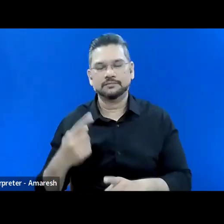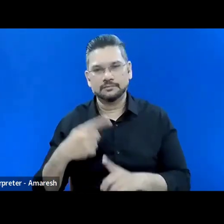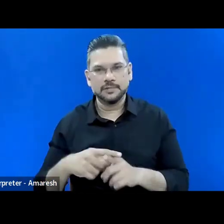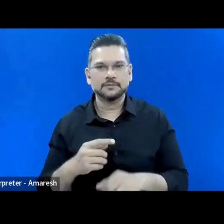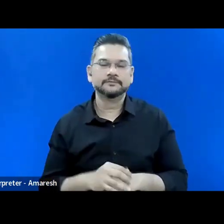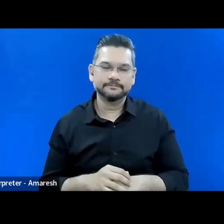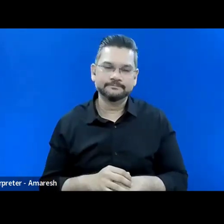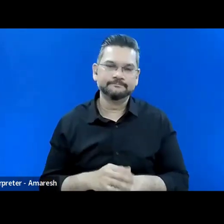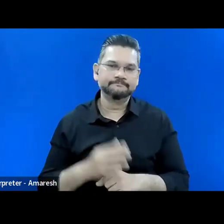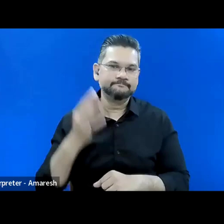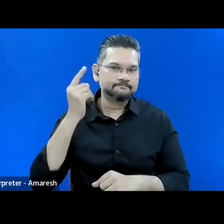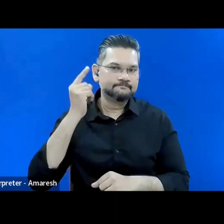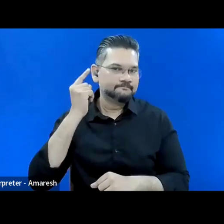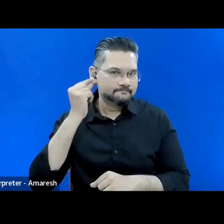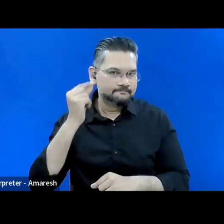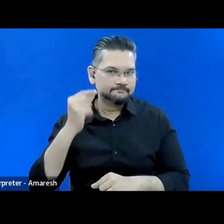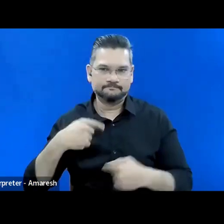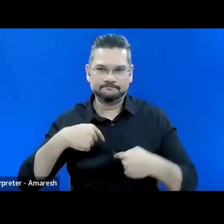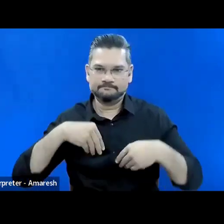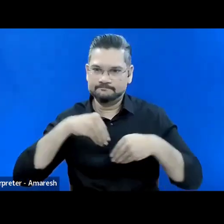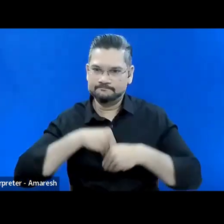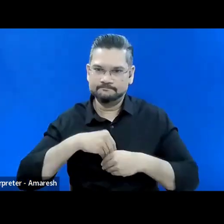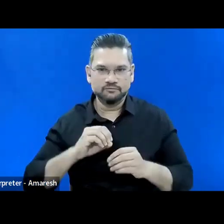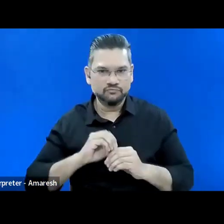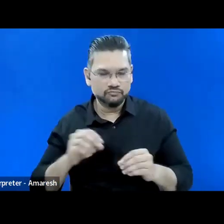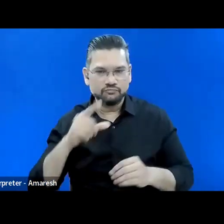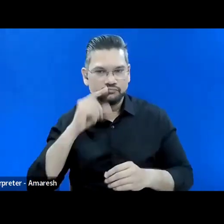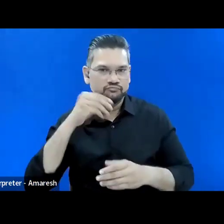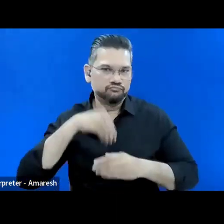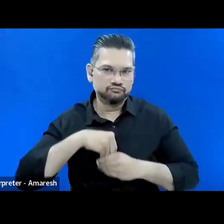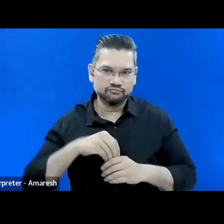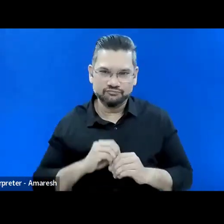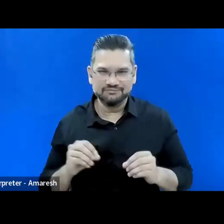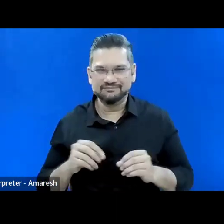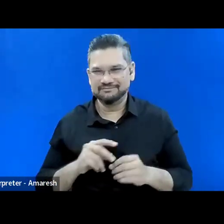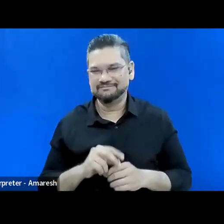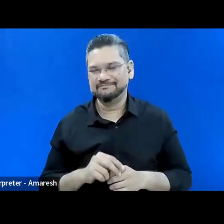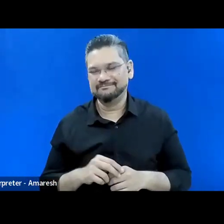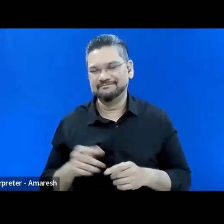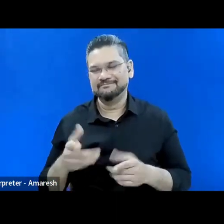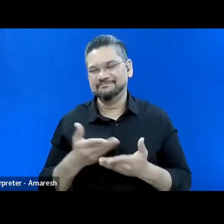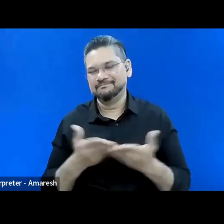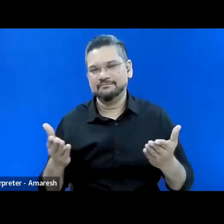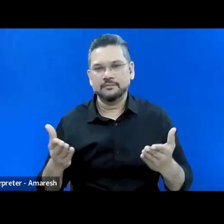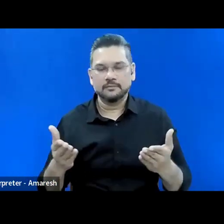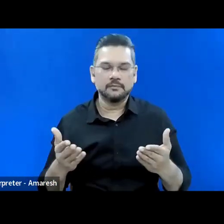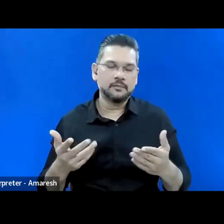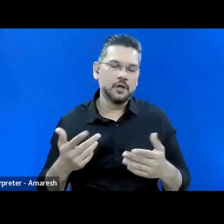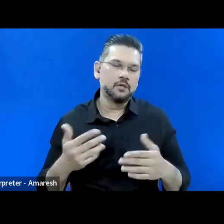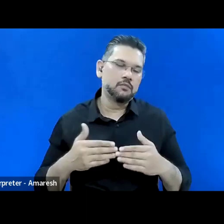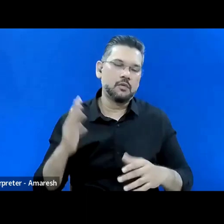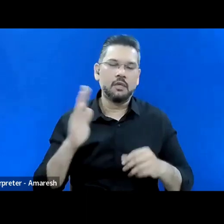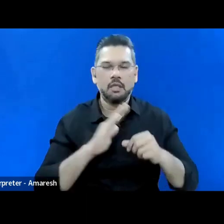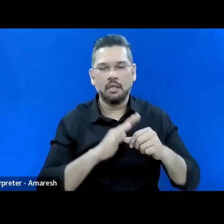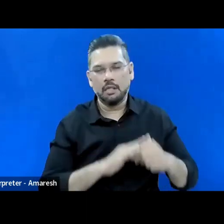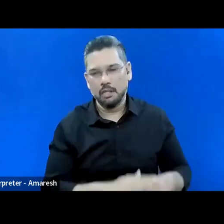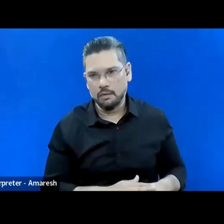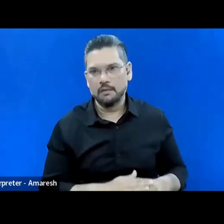highly ignored in all aspects of their lives. They are highly discriminated while being part of the